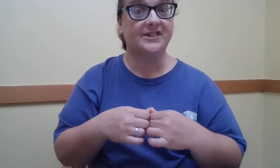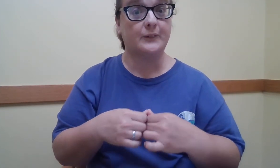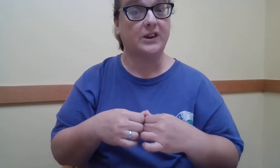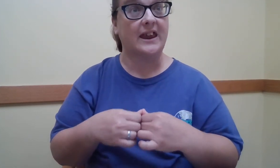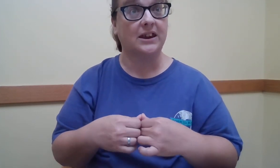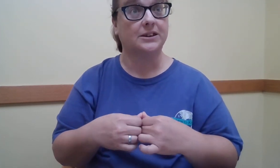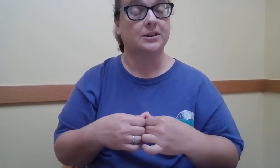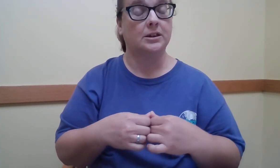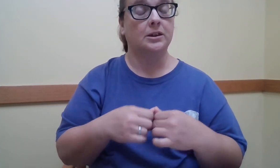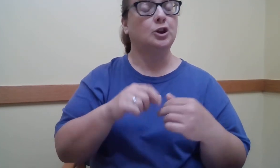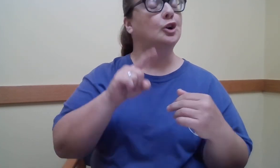1,978,